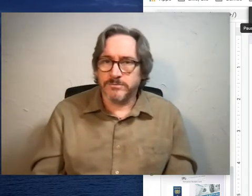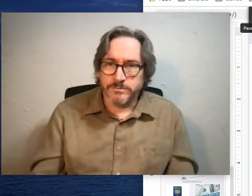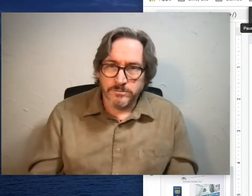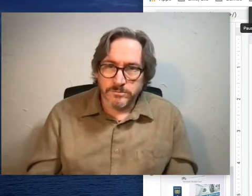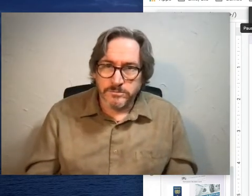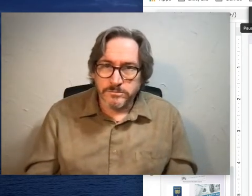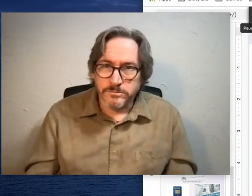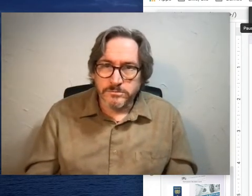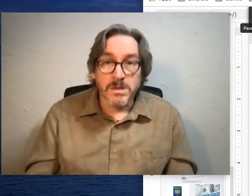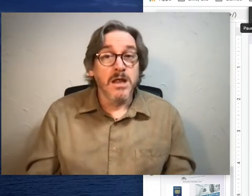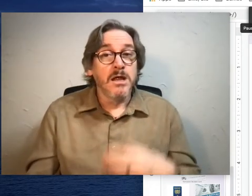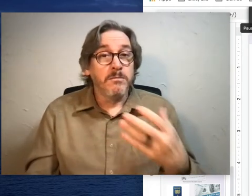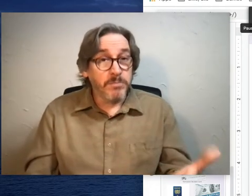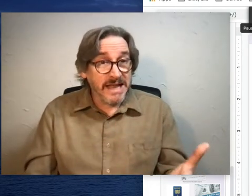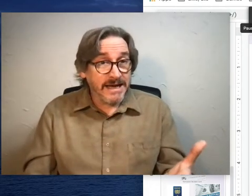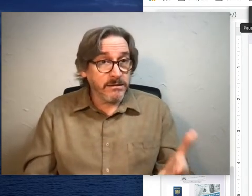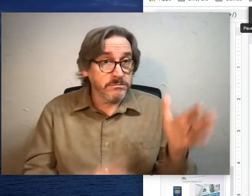about.